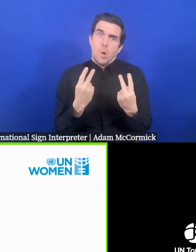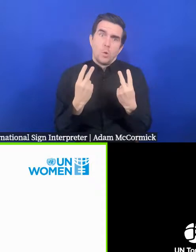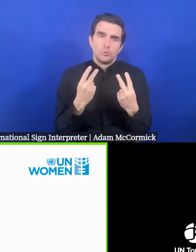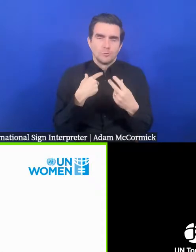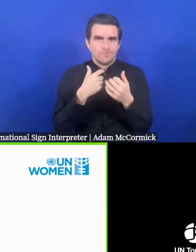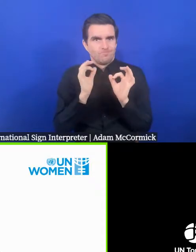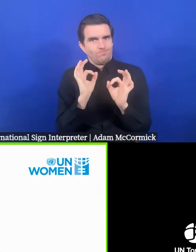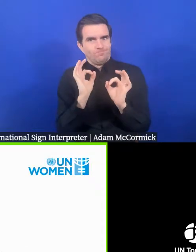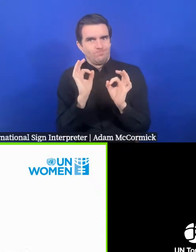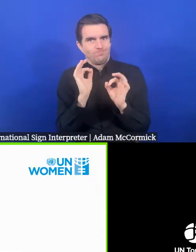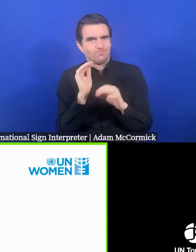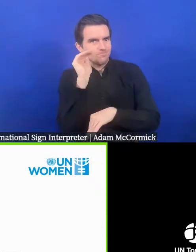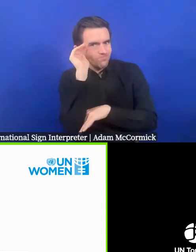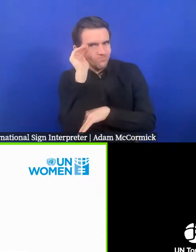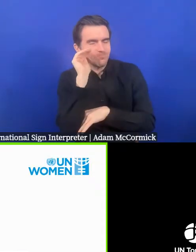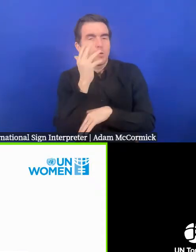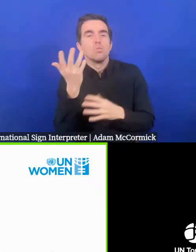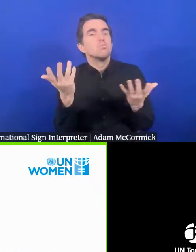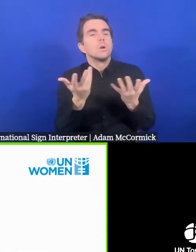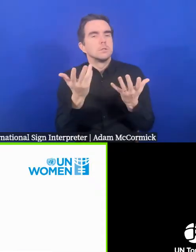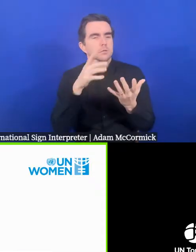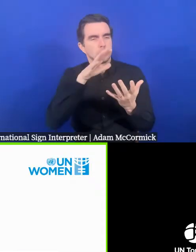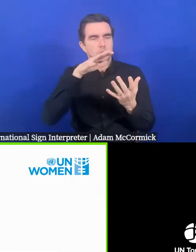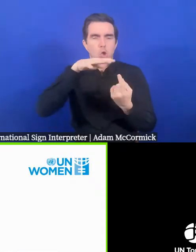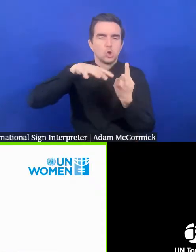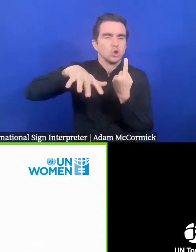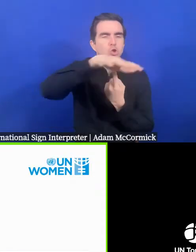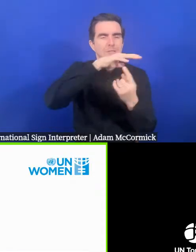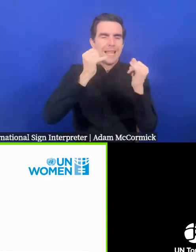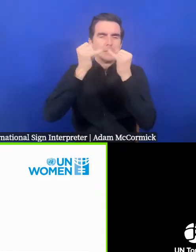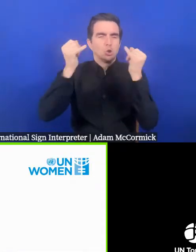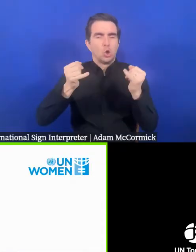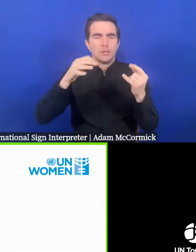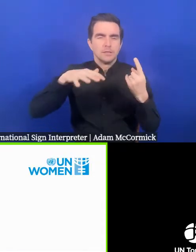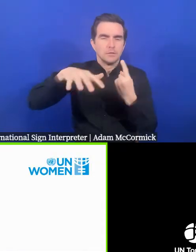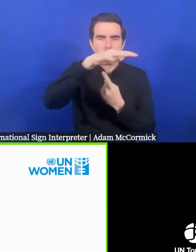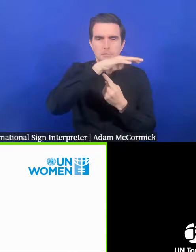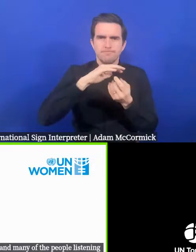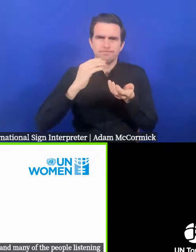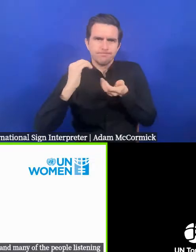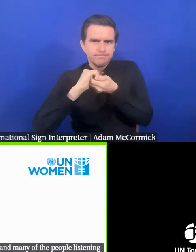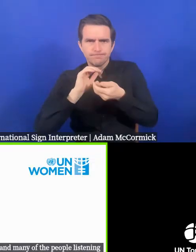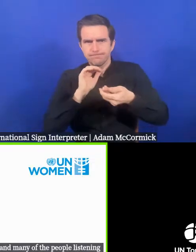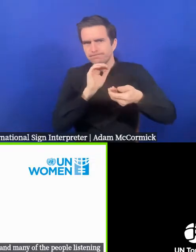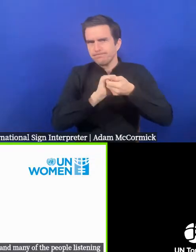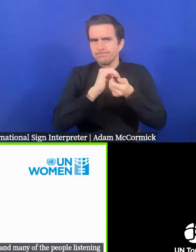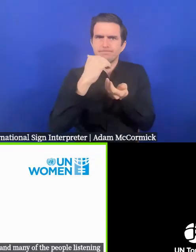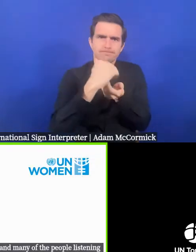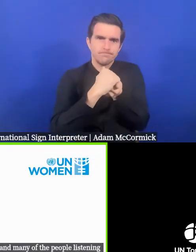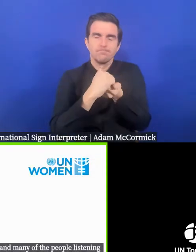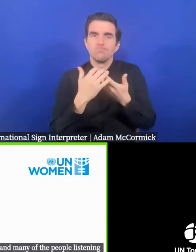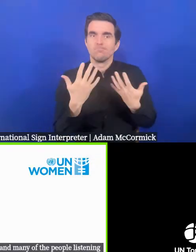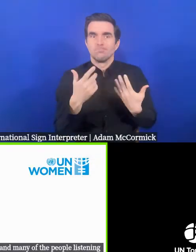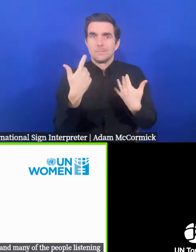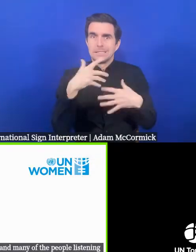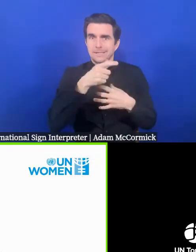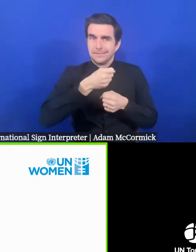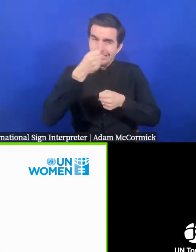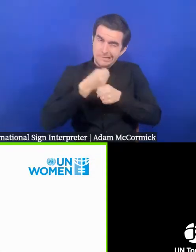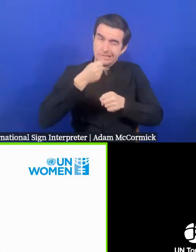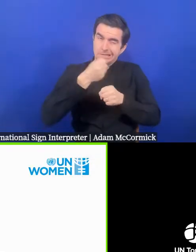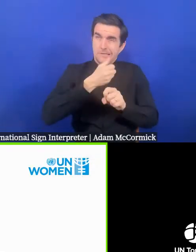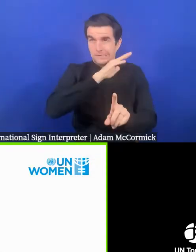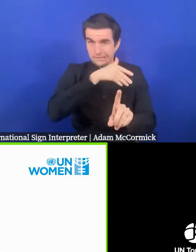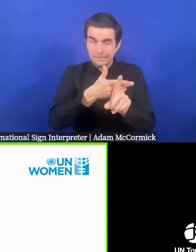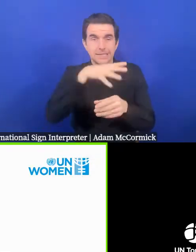done a lot at the ministry, and many of the people listening will probably be at an earlier stage in this process. So